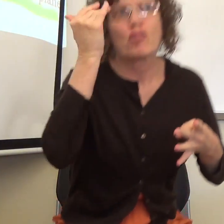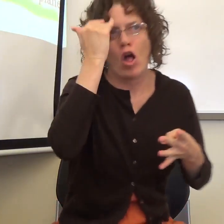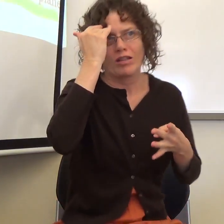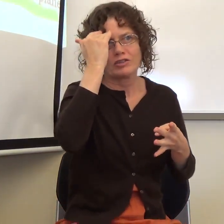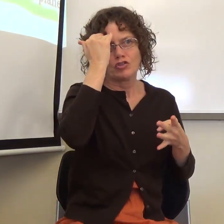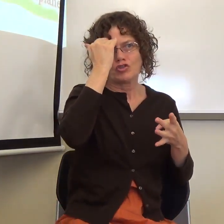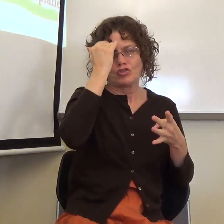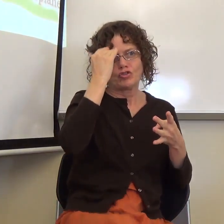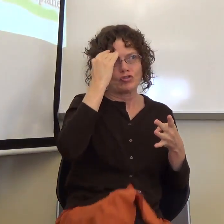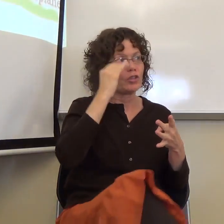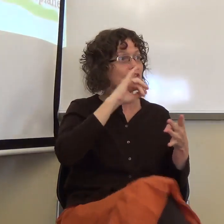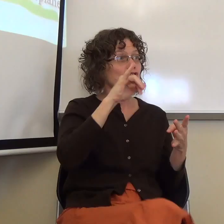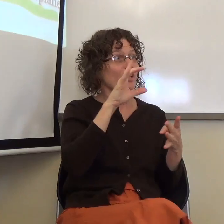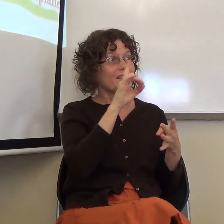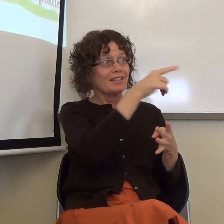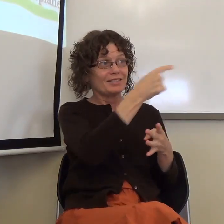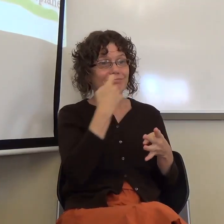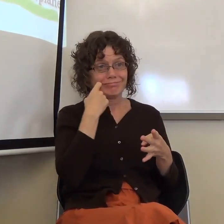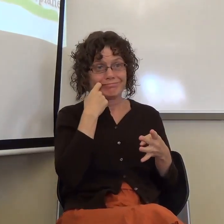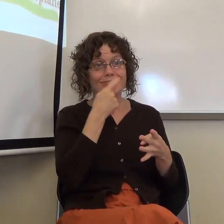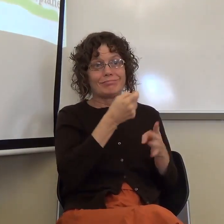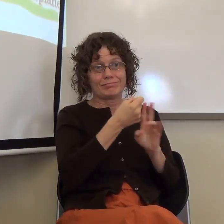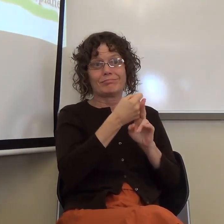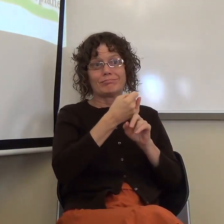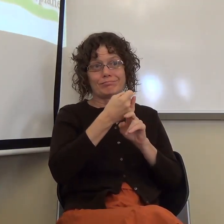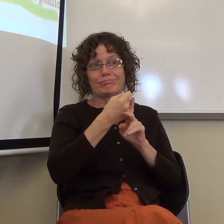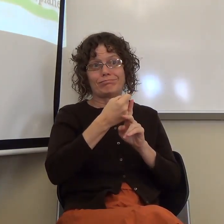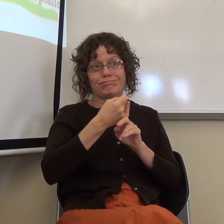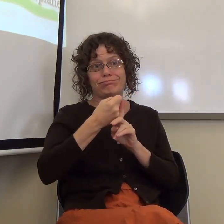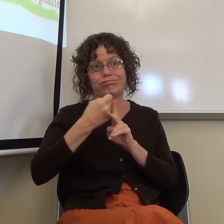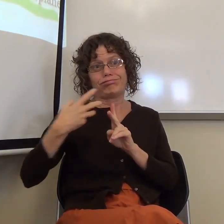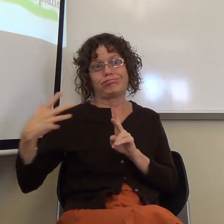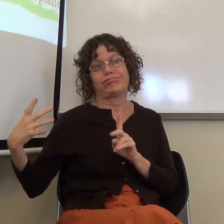down, yeah, lots of this back then.